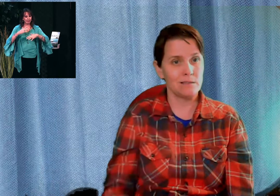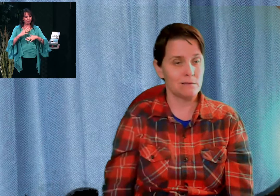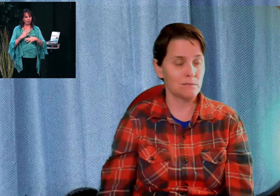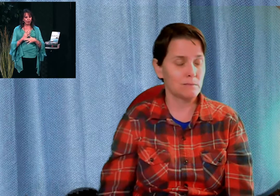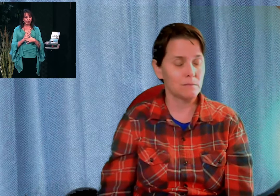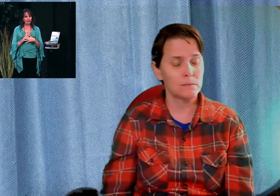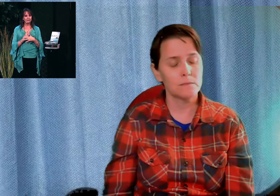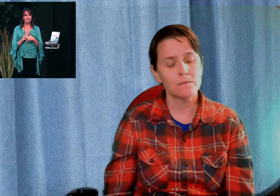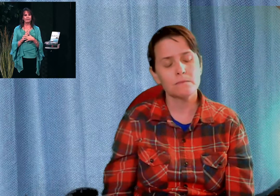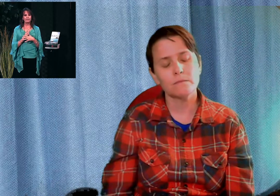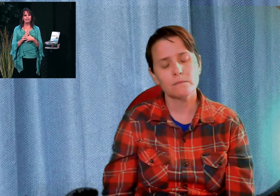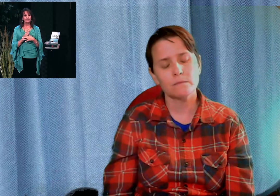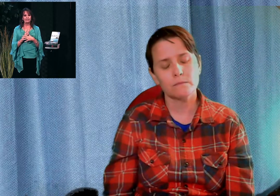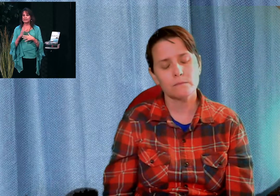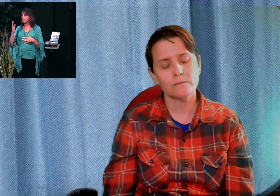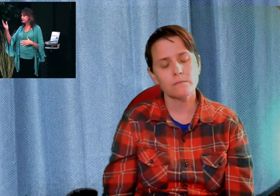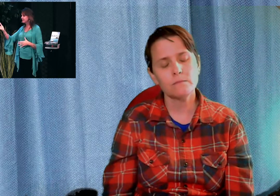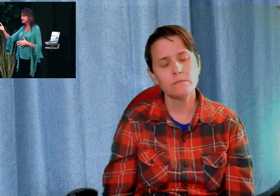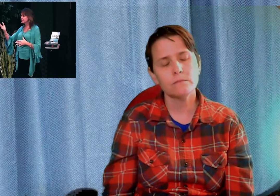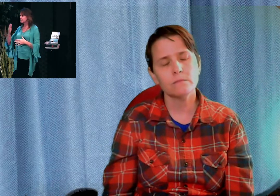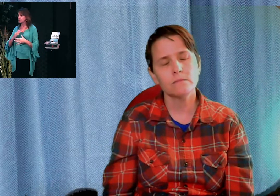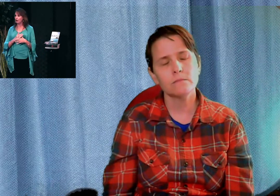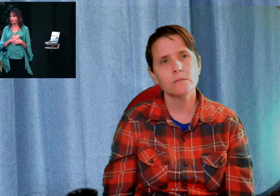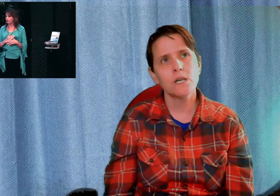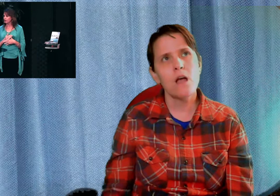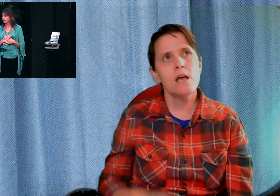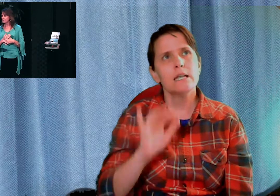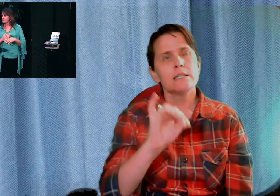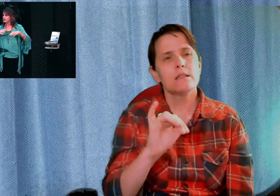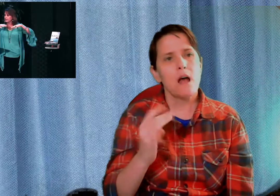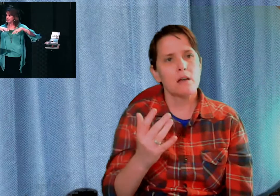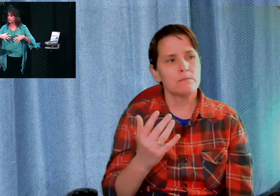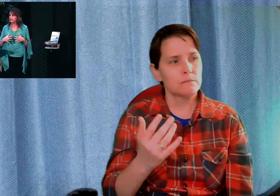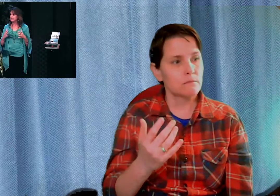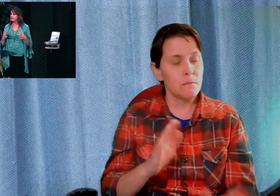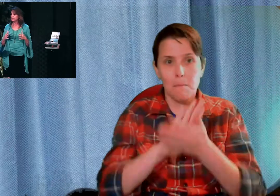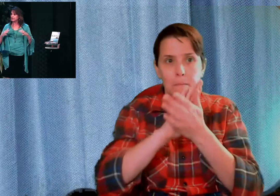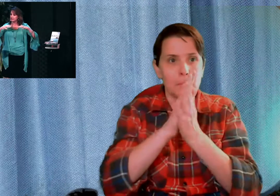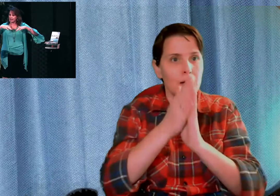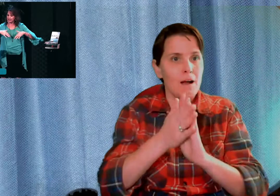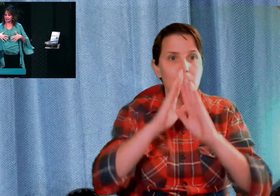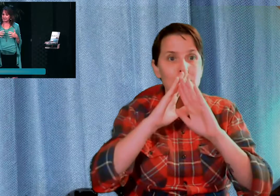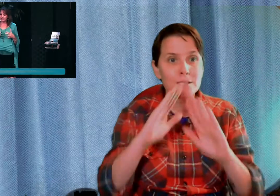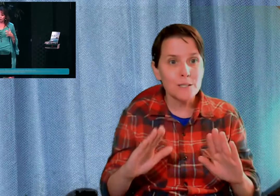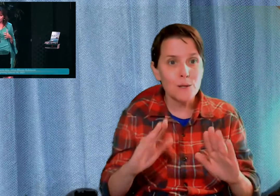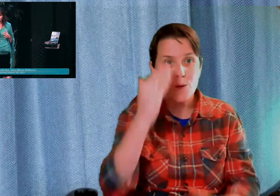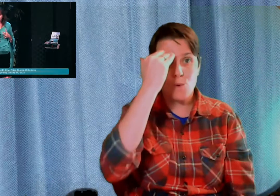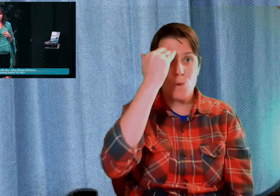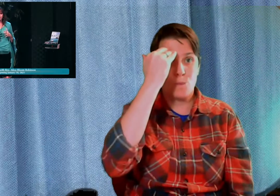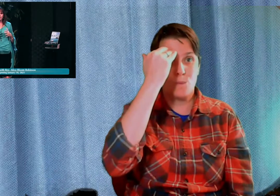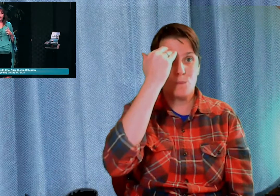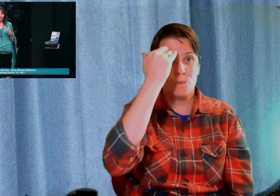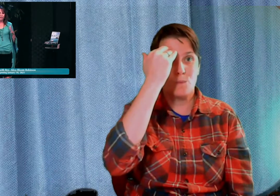It's that point, it's that be still and know. It's that be still, it's accessing the